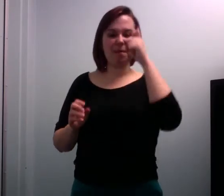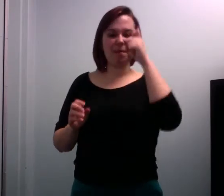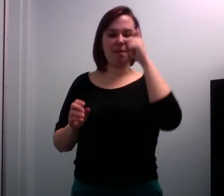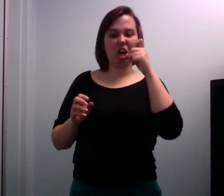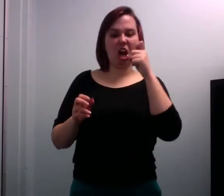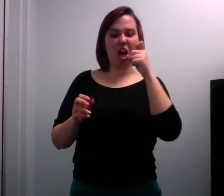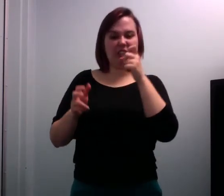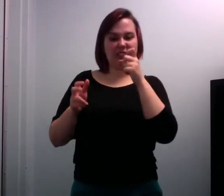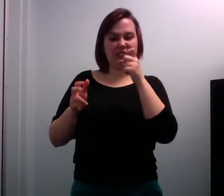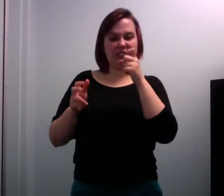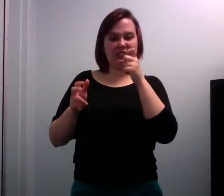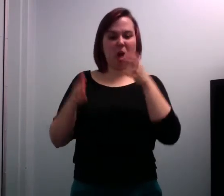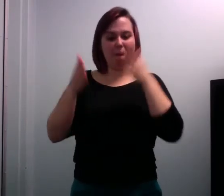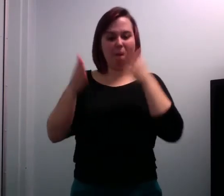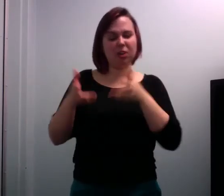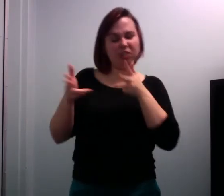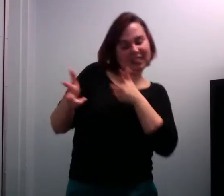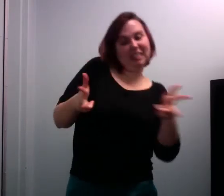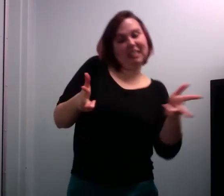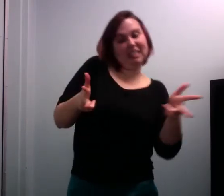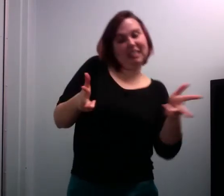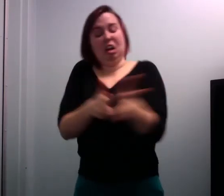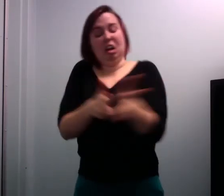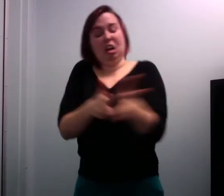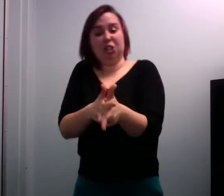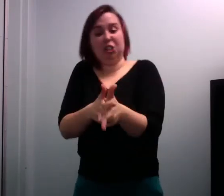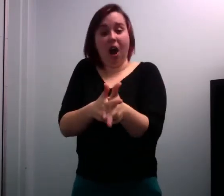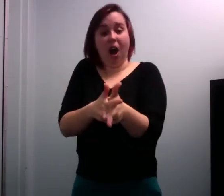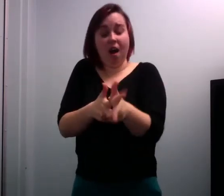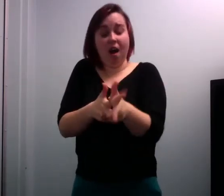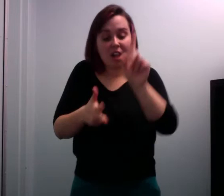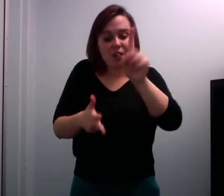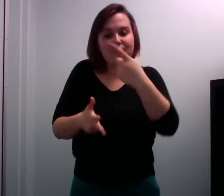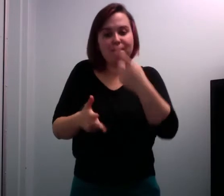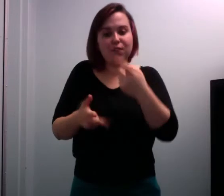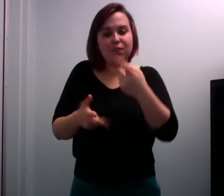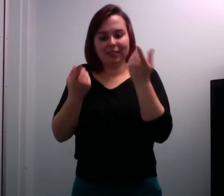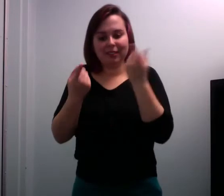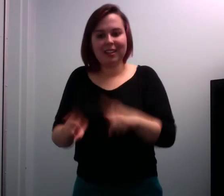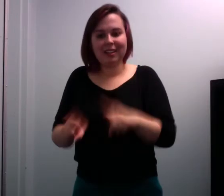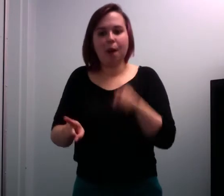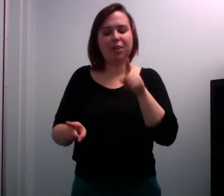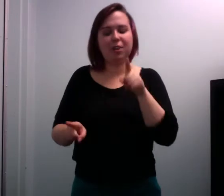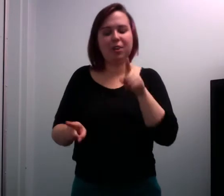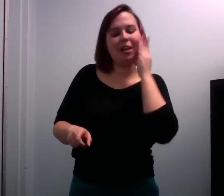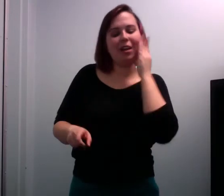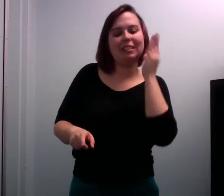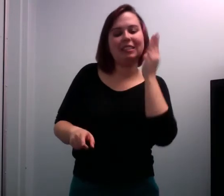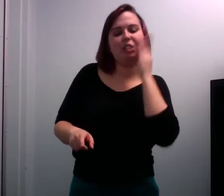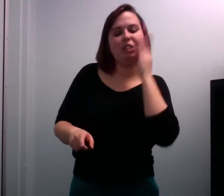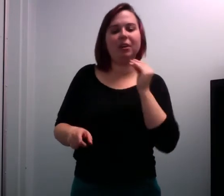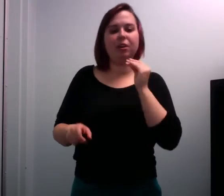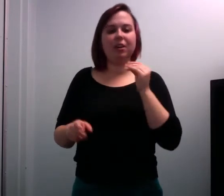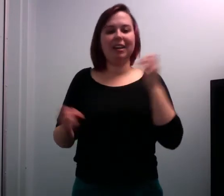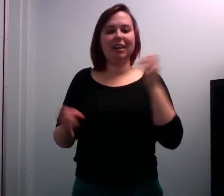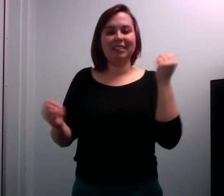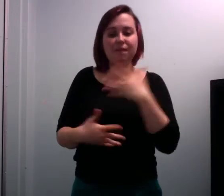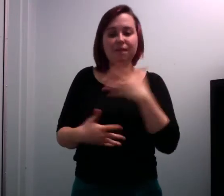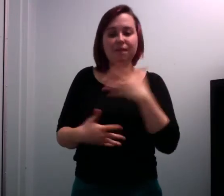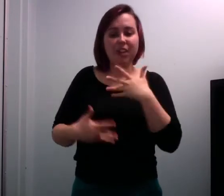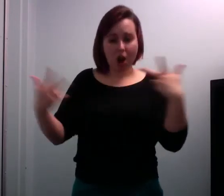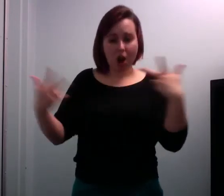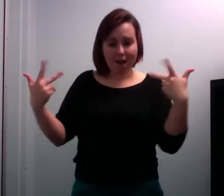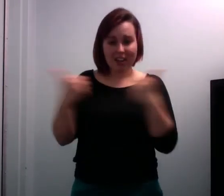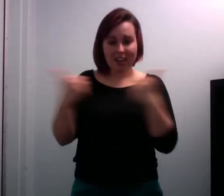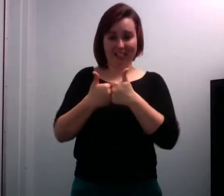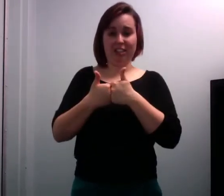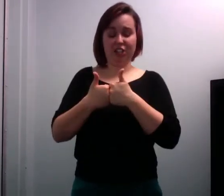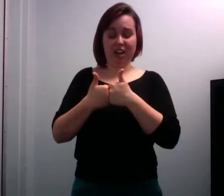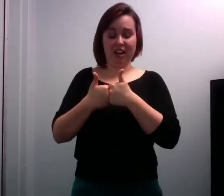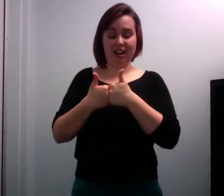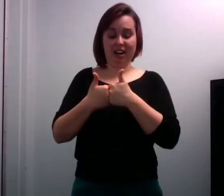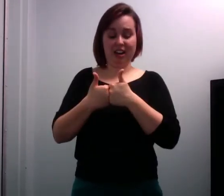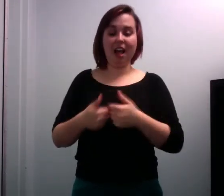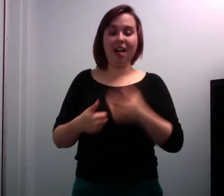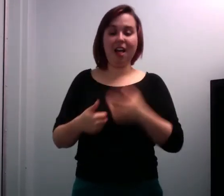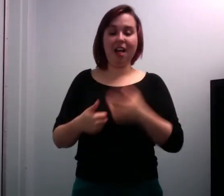actually occurred was that you experienced a fear of having a collision. The anger was actually based in